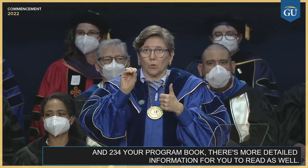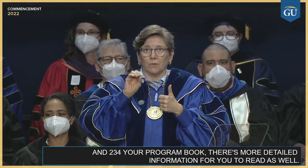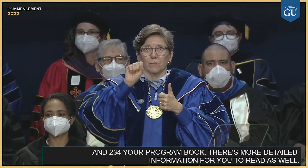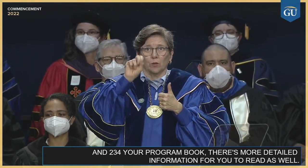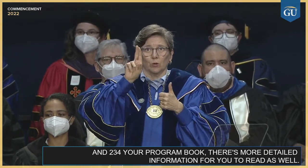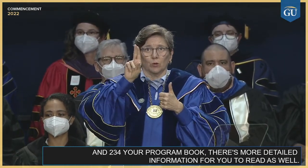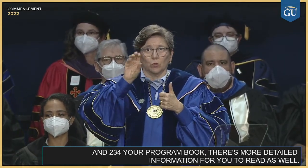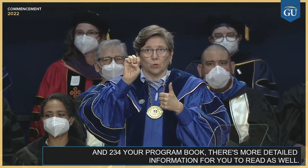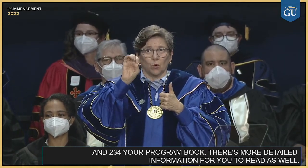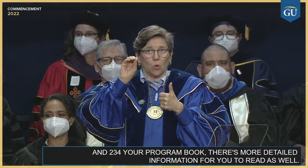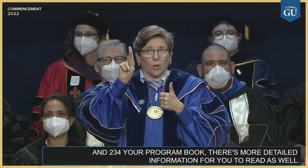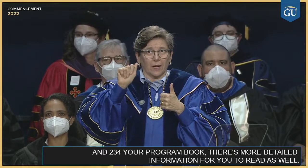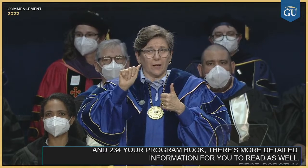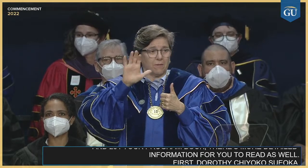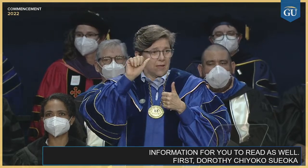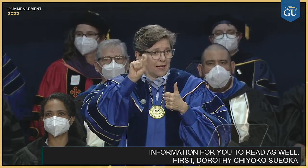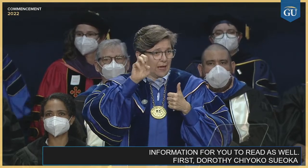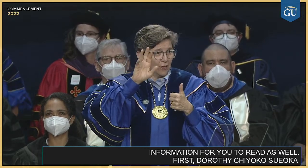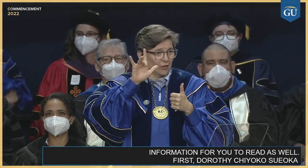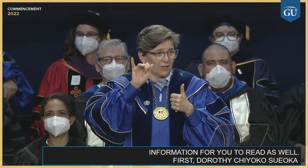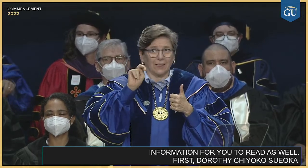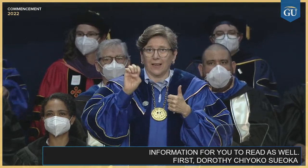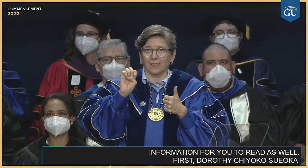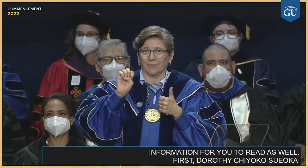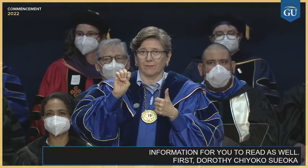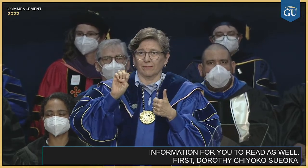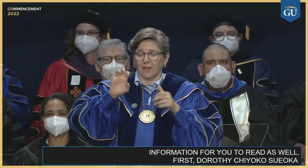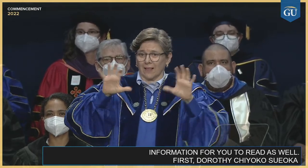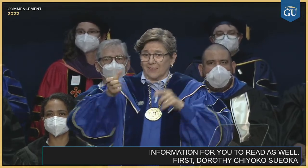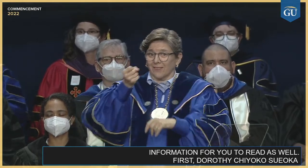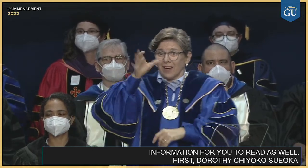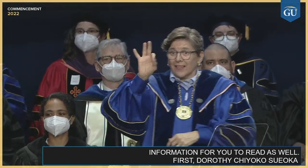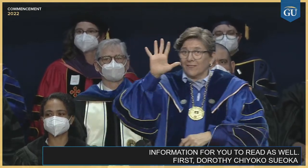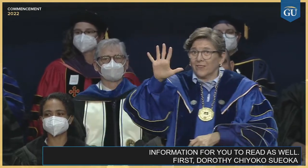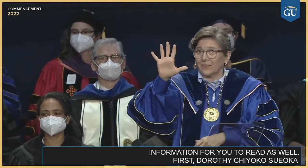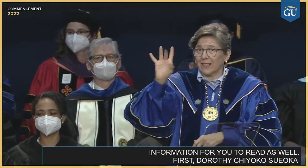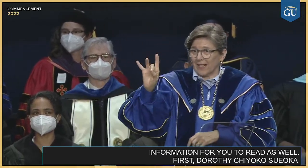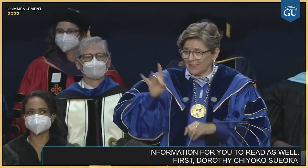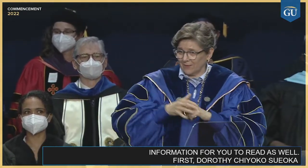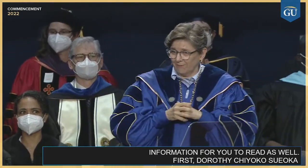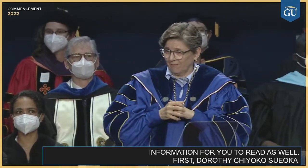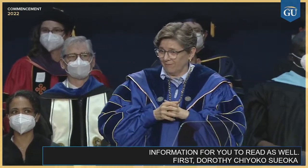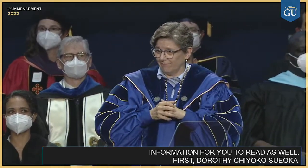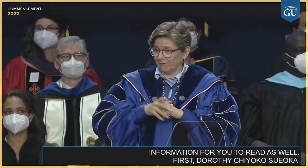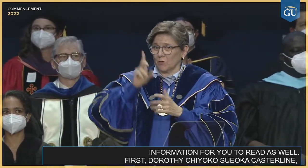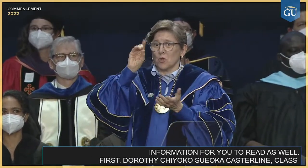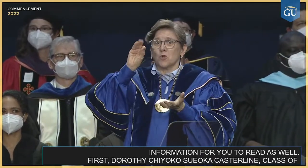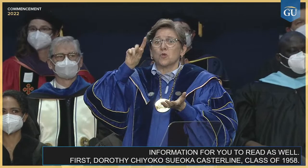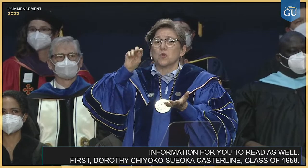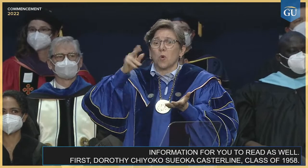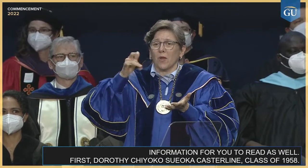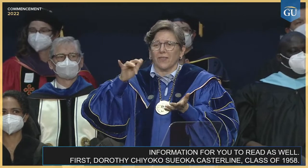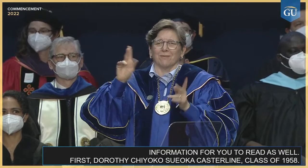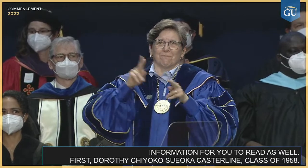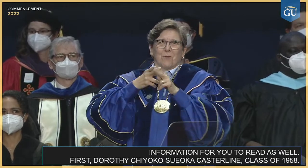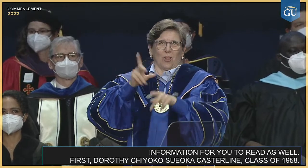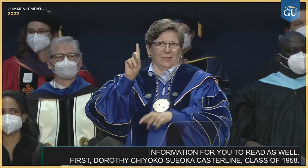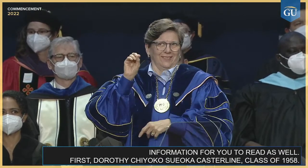Chiyoko Sayoka Casterline. Class of 1958.